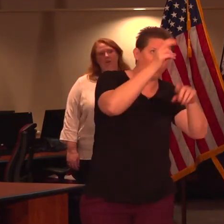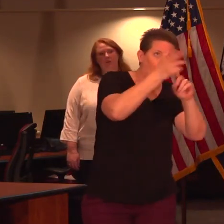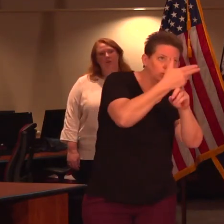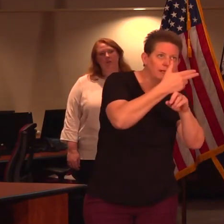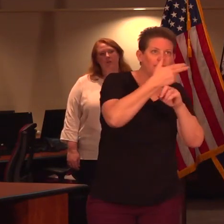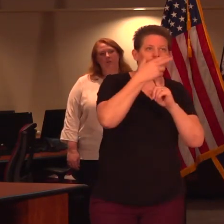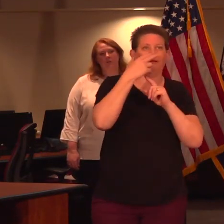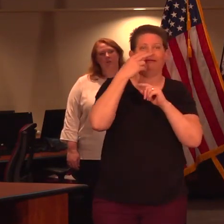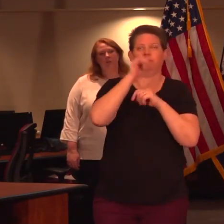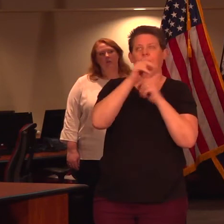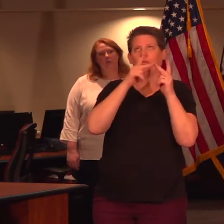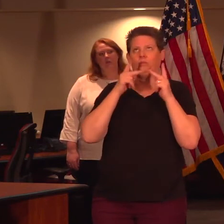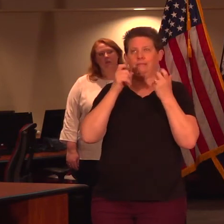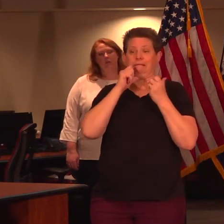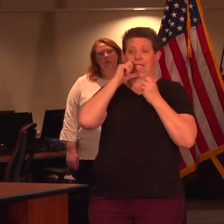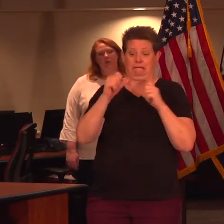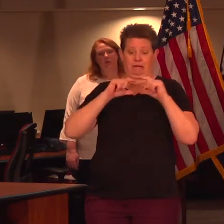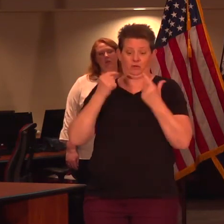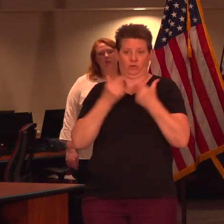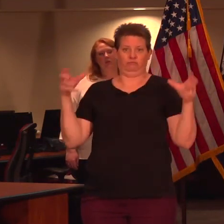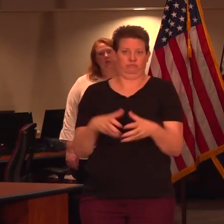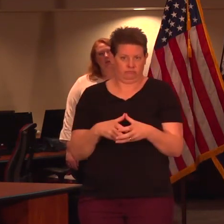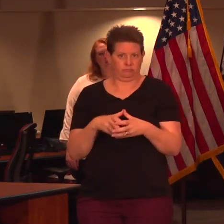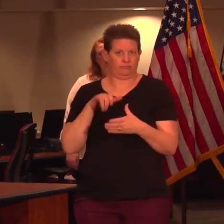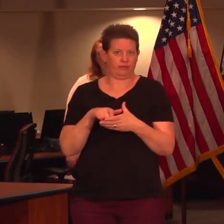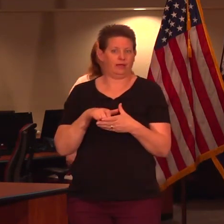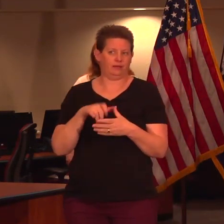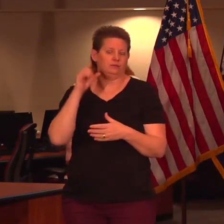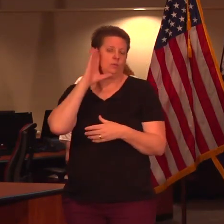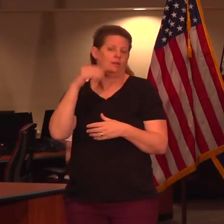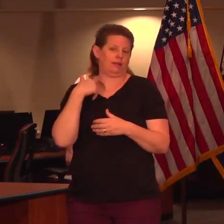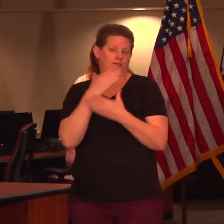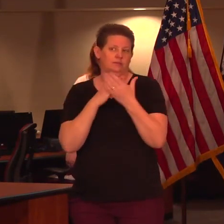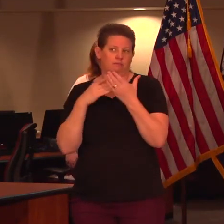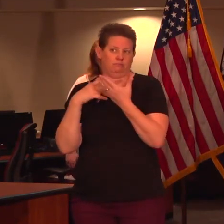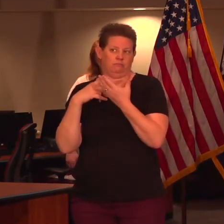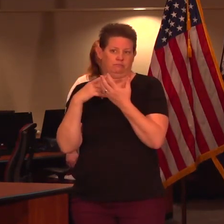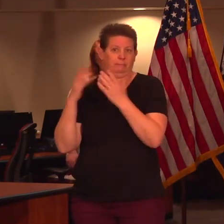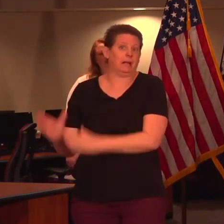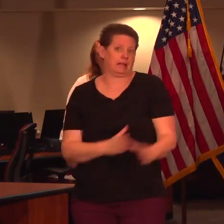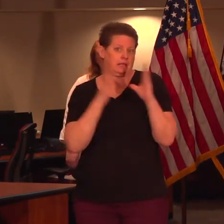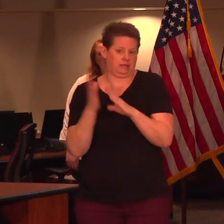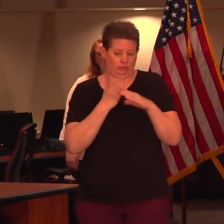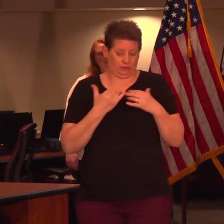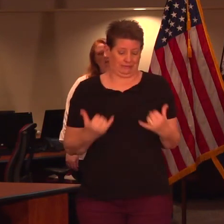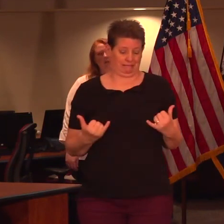call non-congregate, non-group shelter settings. So there's definitely going to have to be some work done between now